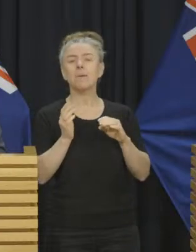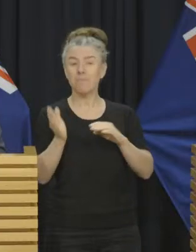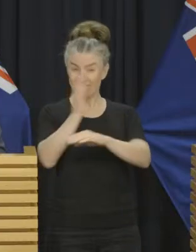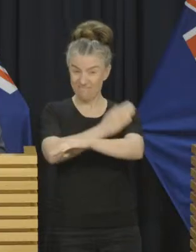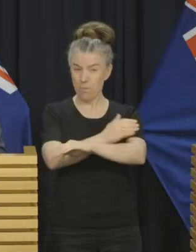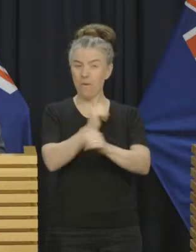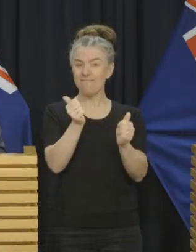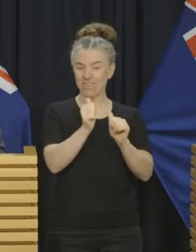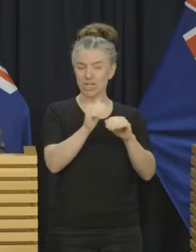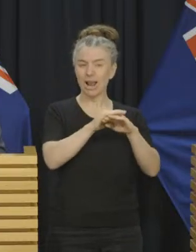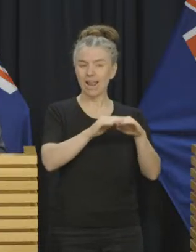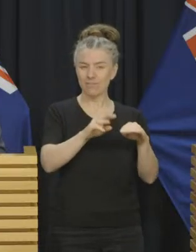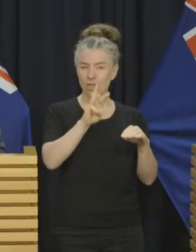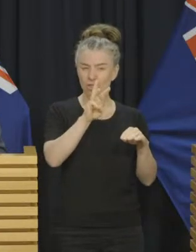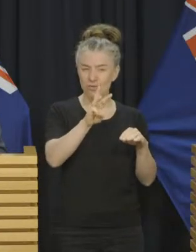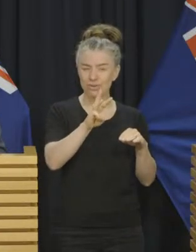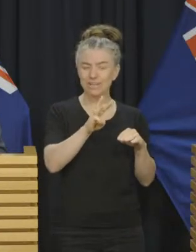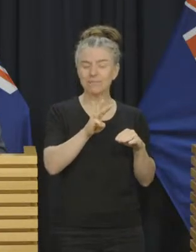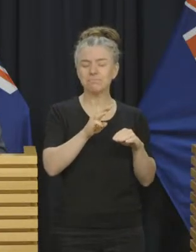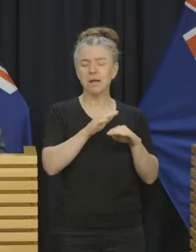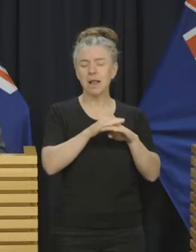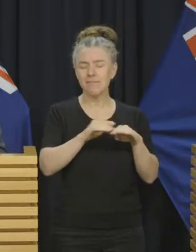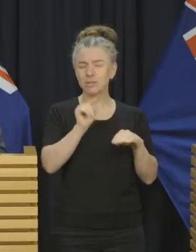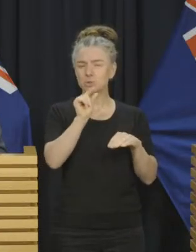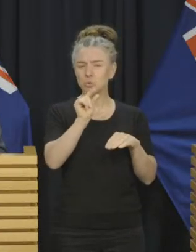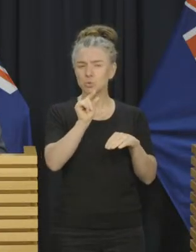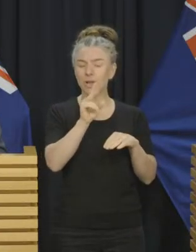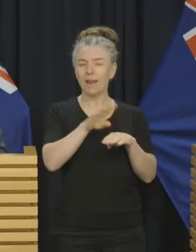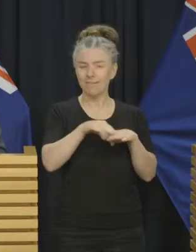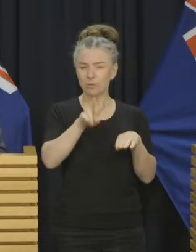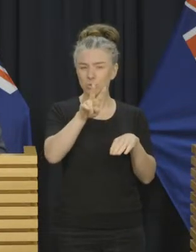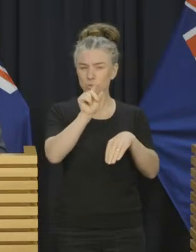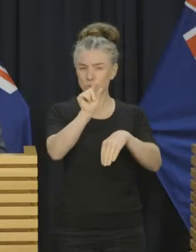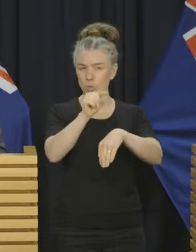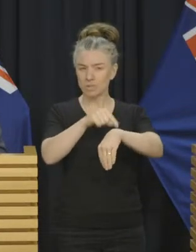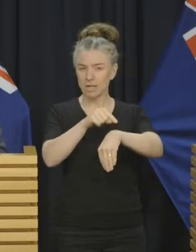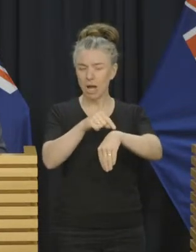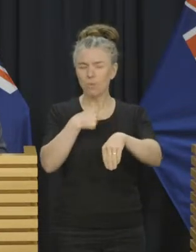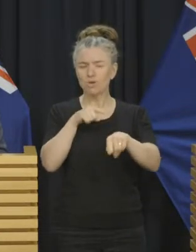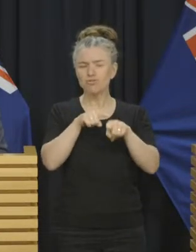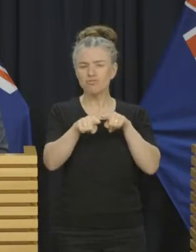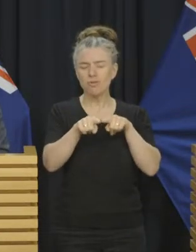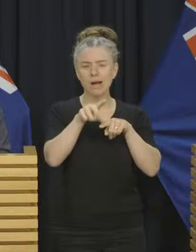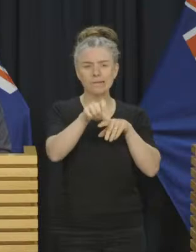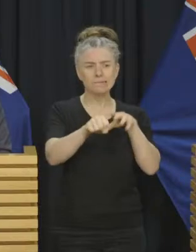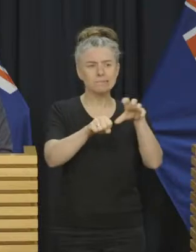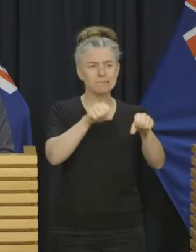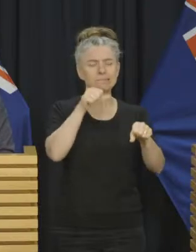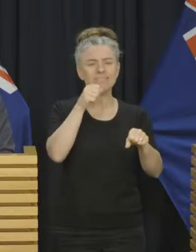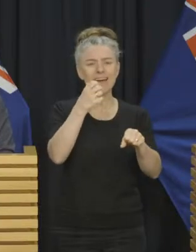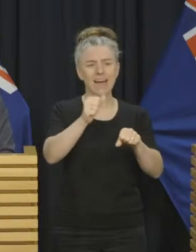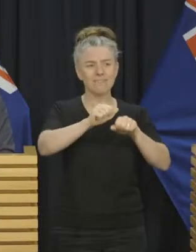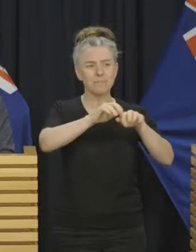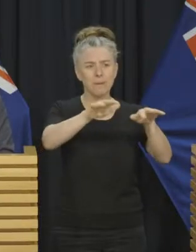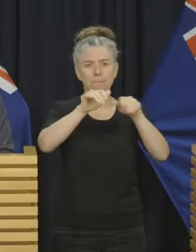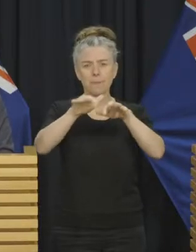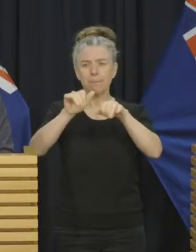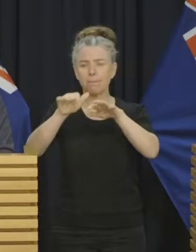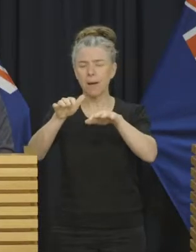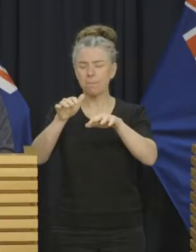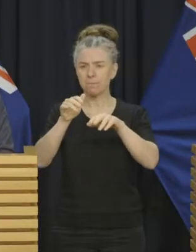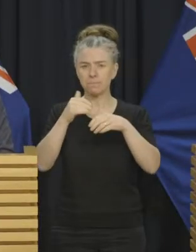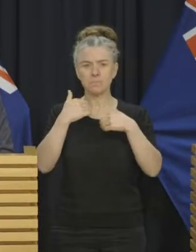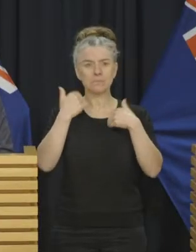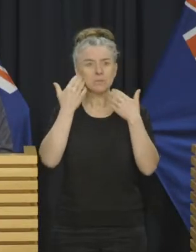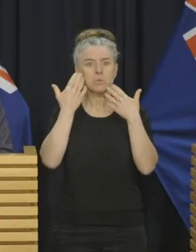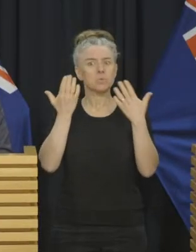Level 3 and into 2, when we were trying to identify any undetected pockets of infection out there. So this